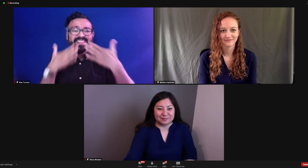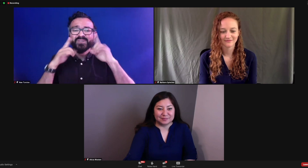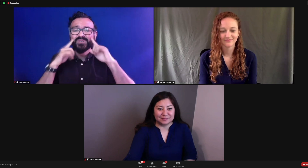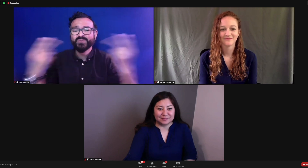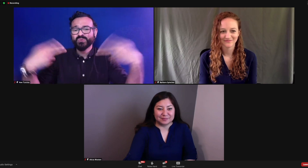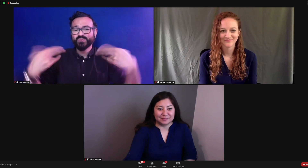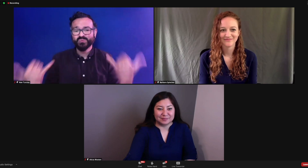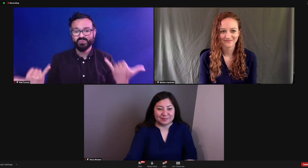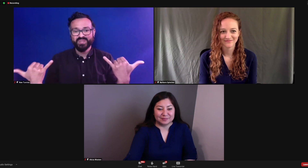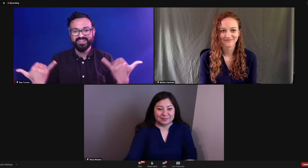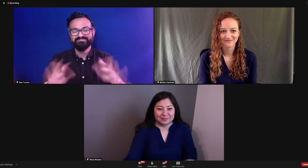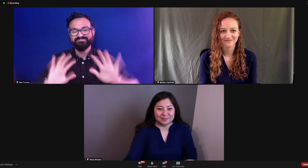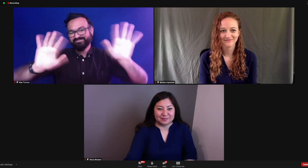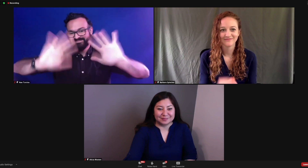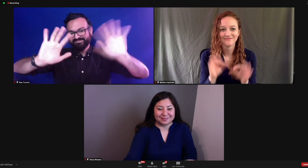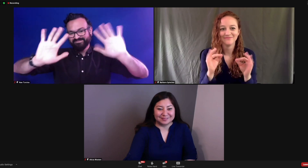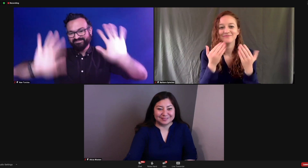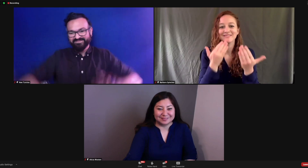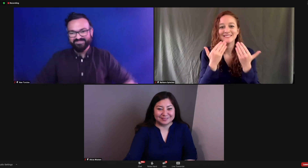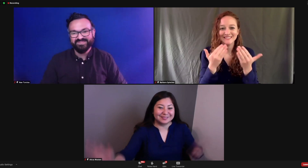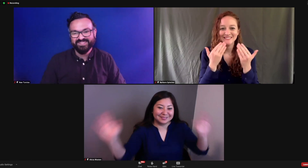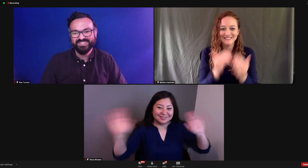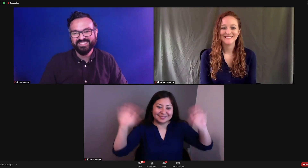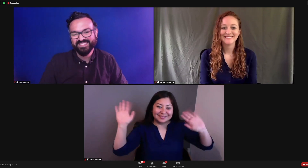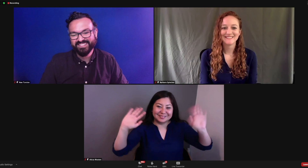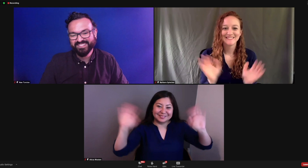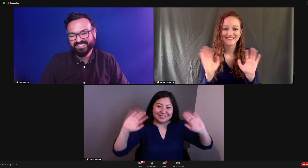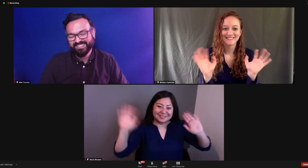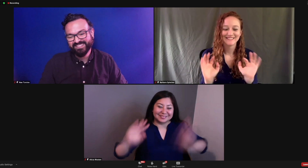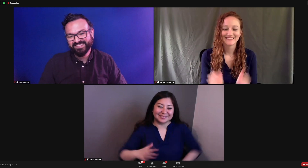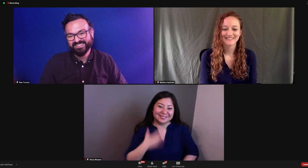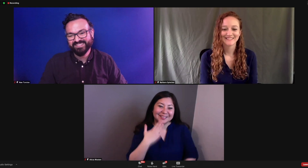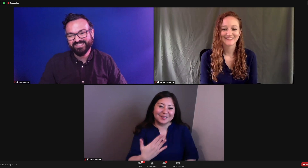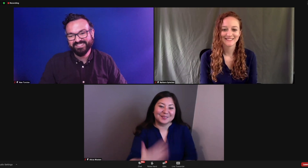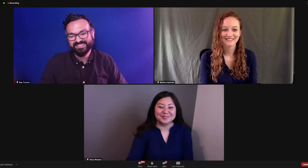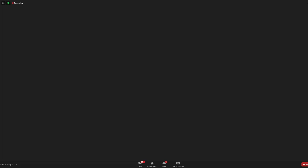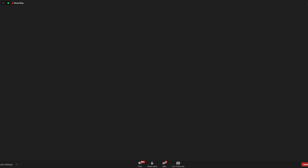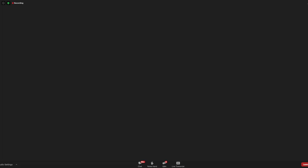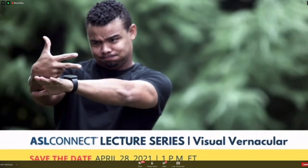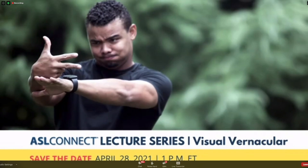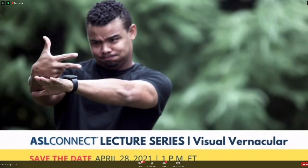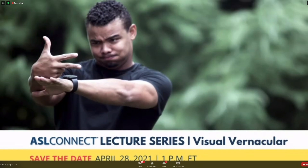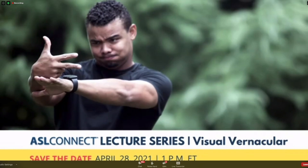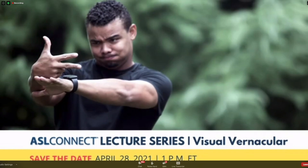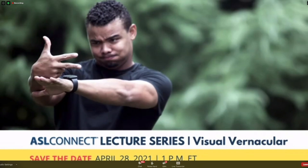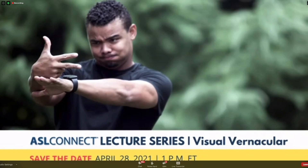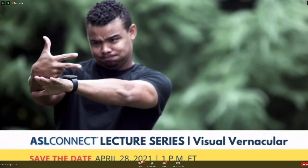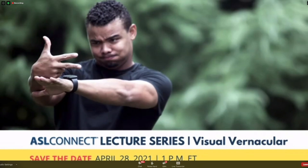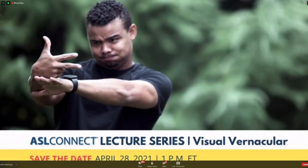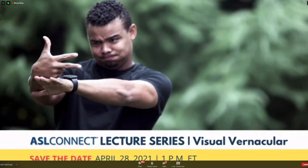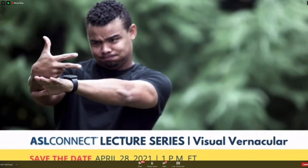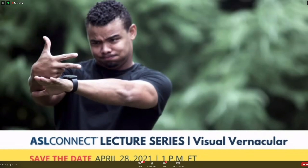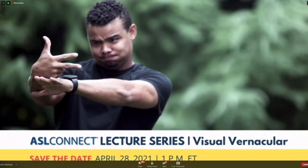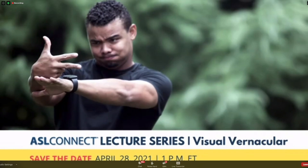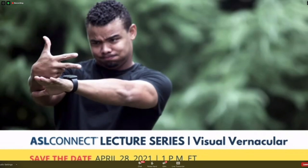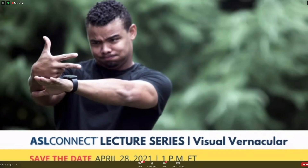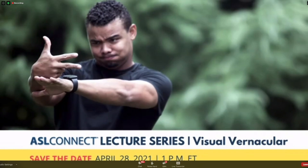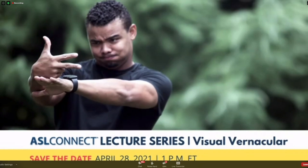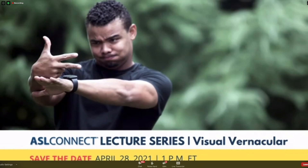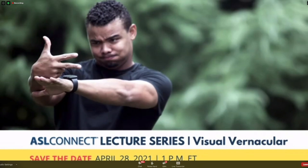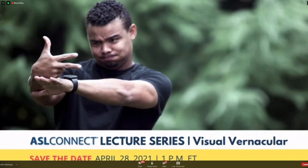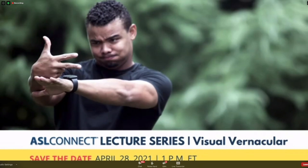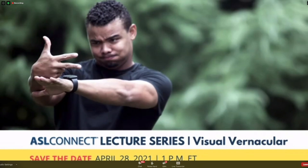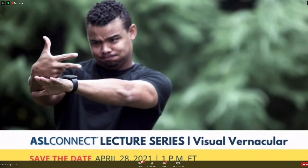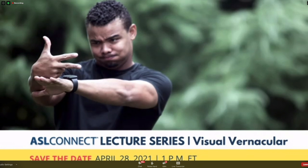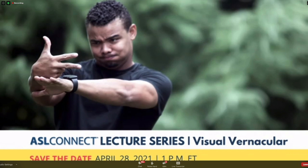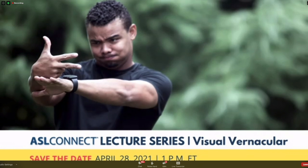All right. Thank you so much for answering the questions. Some in the audience asked a few more questions. Don't worry. You can go ahead and get a hold